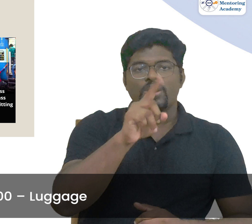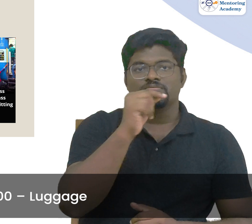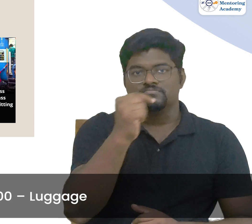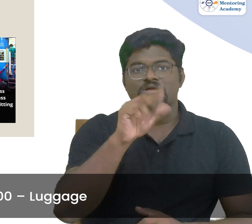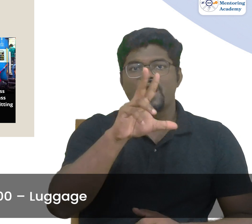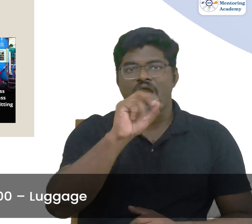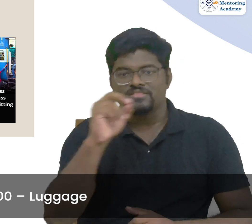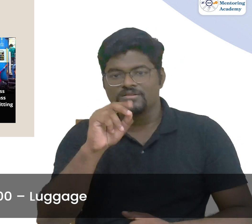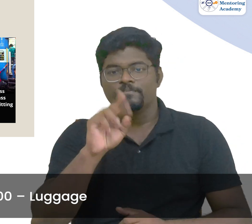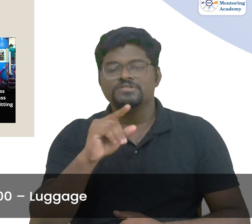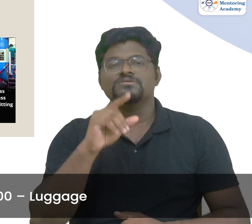701 to 800 luggage,